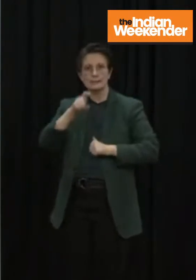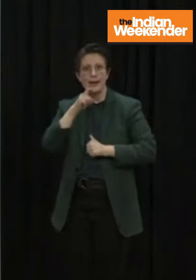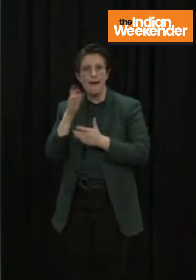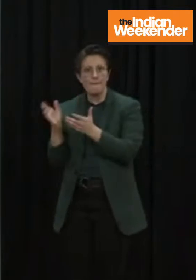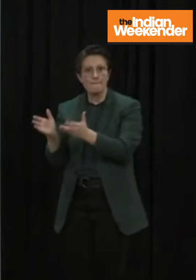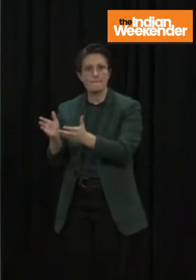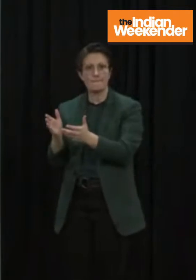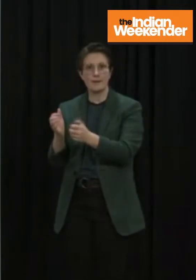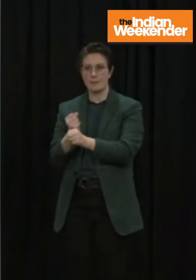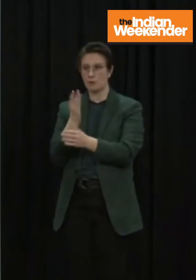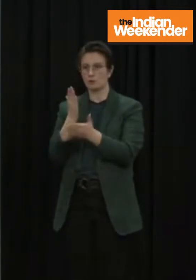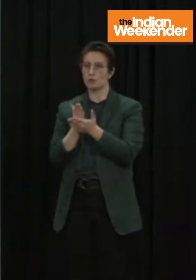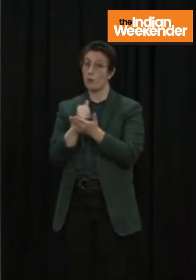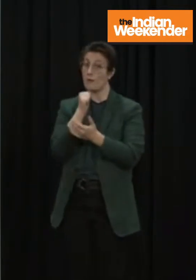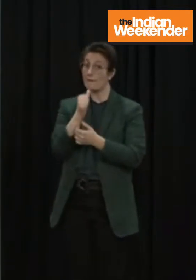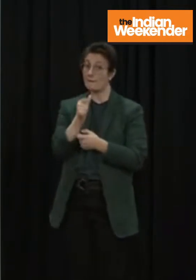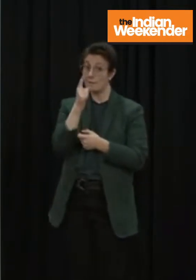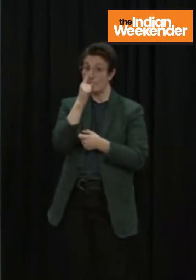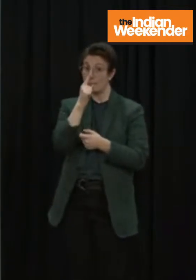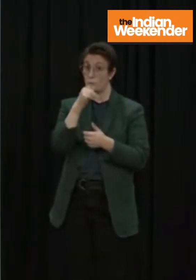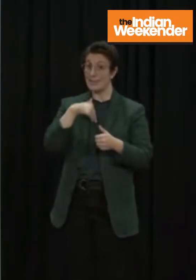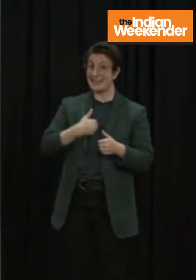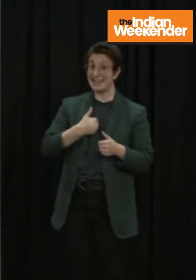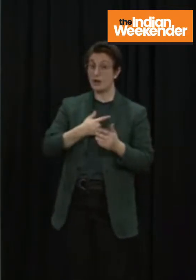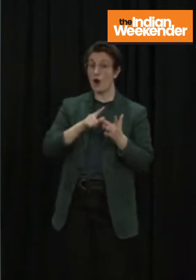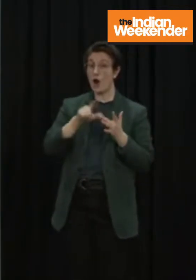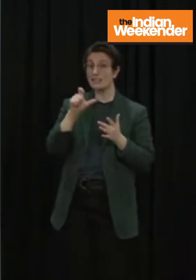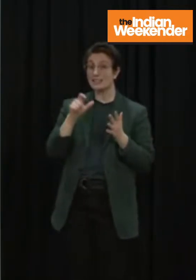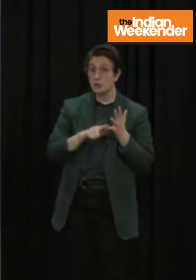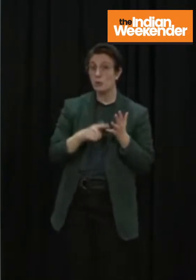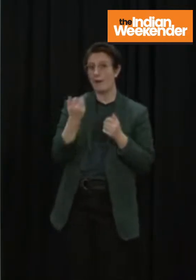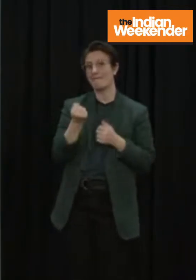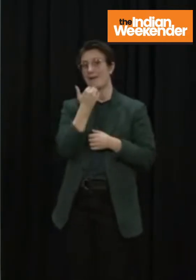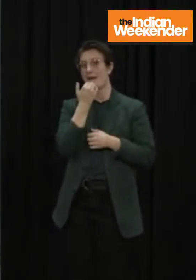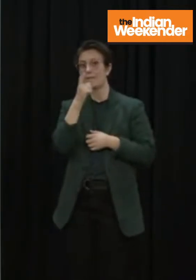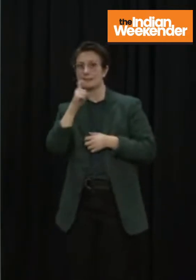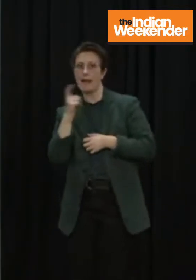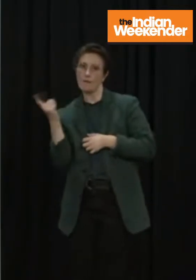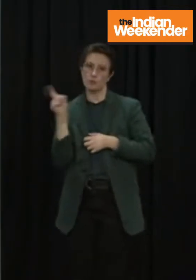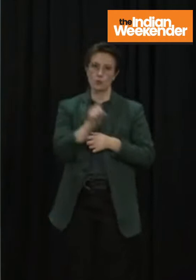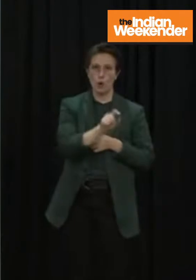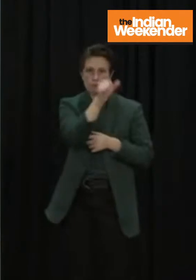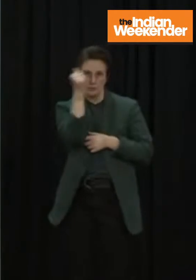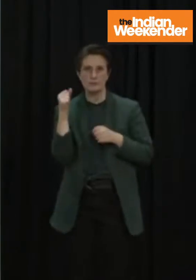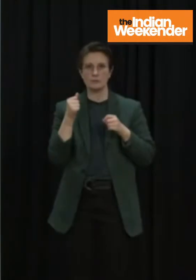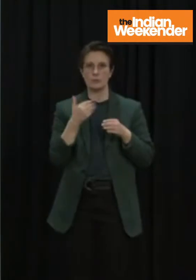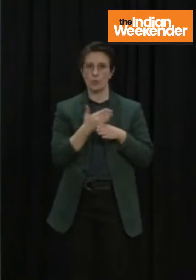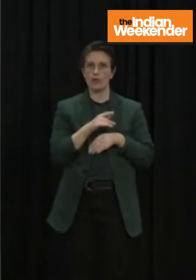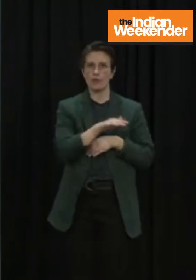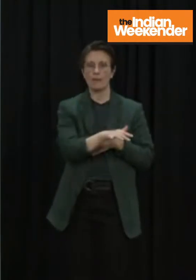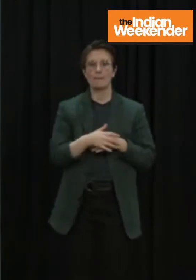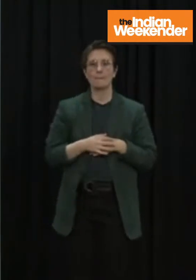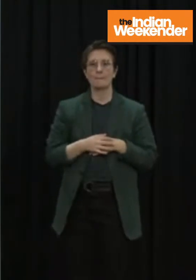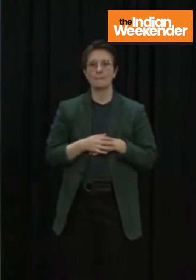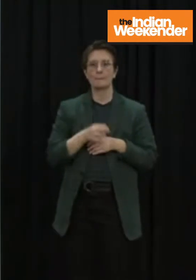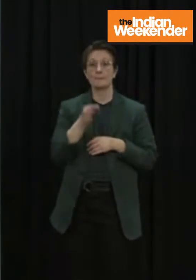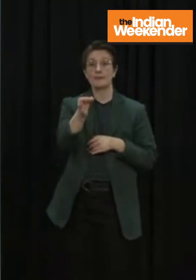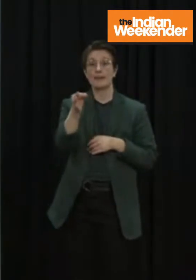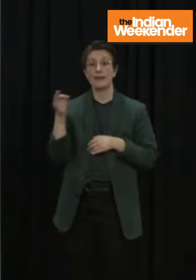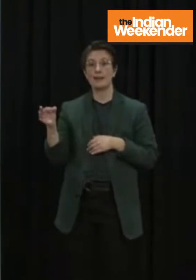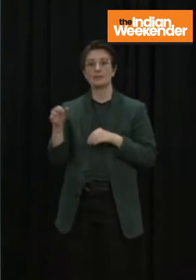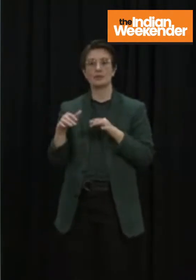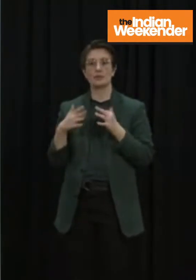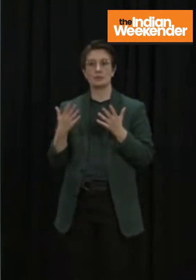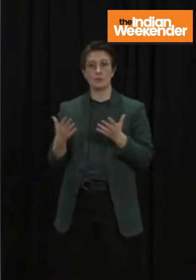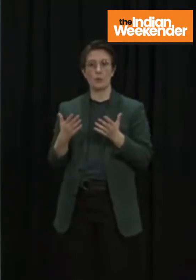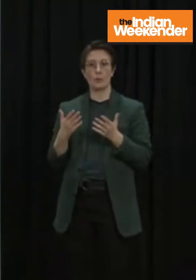more people in ICU, that they've got people trained to help step into those roles. Just following up on the NPC rugby question, so there's